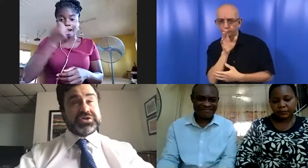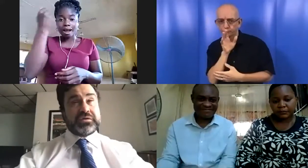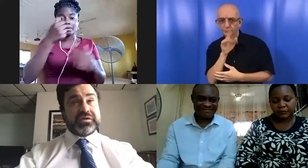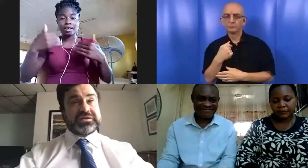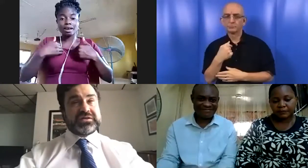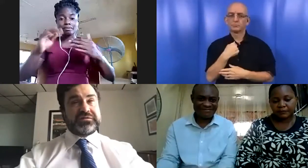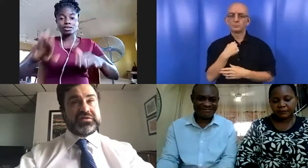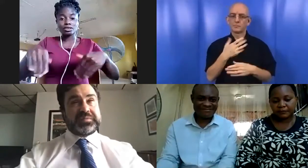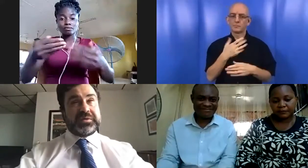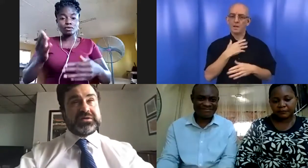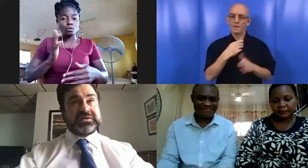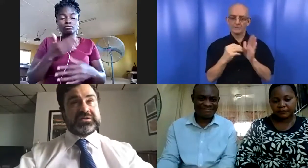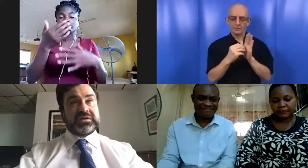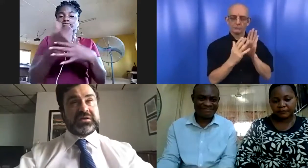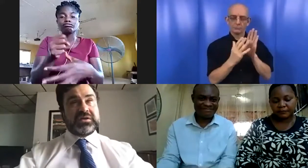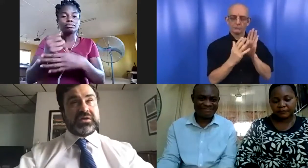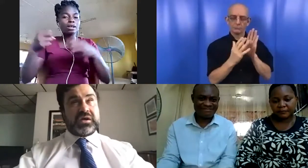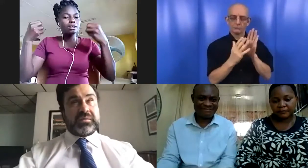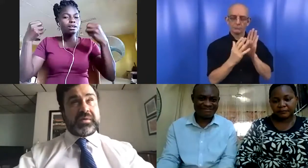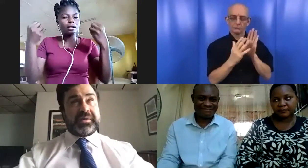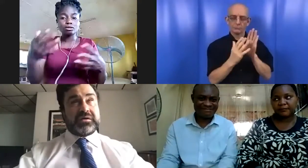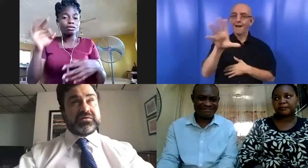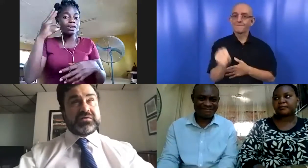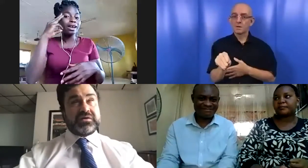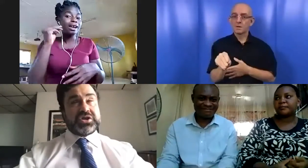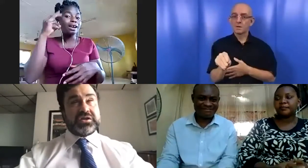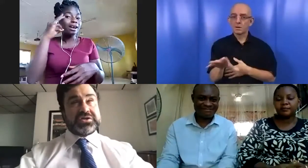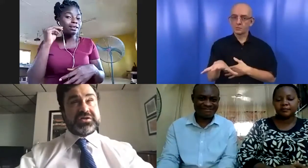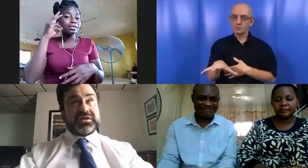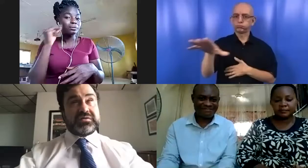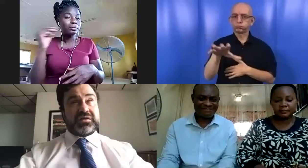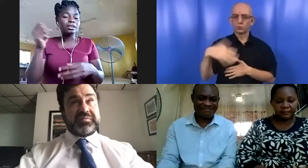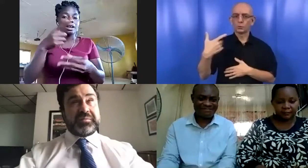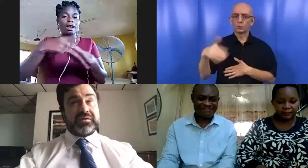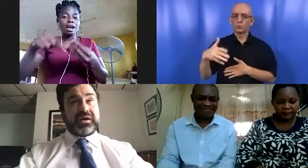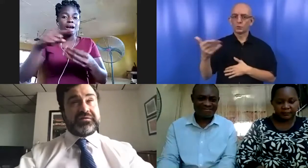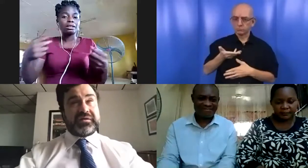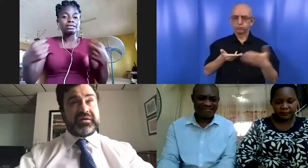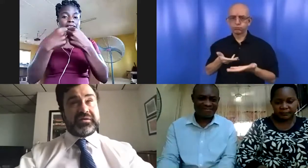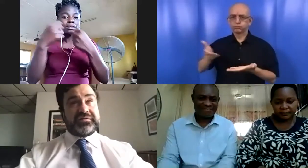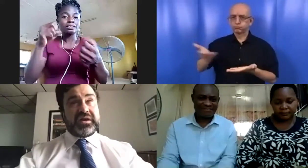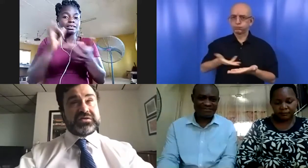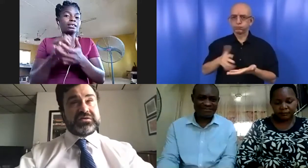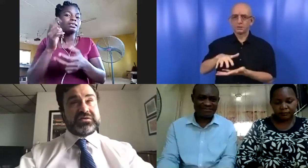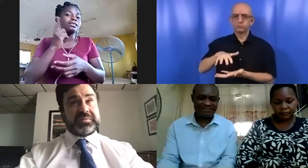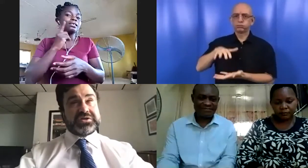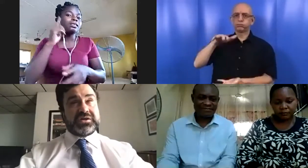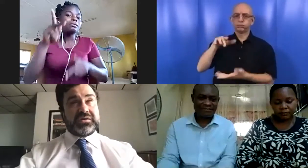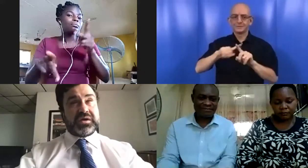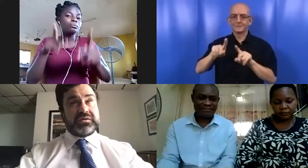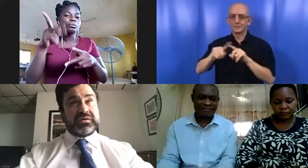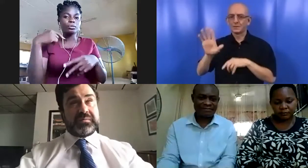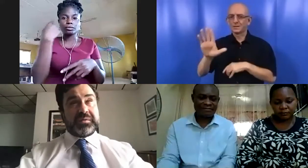or shared with us lots of experiences about the challenges that deaf people have faced,